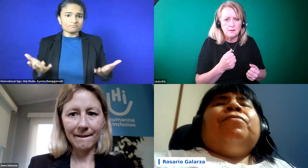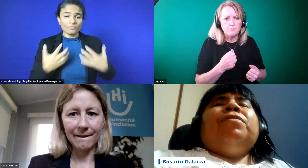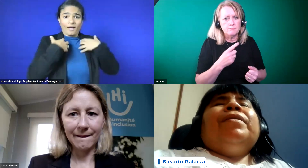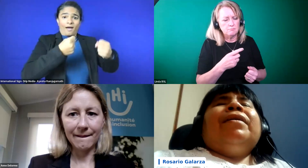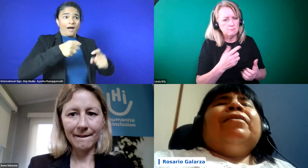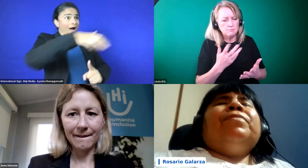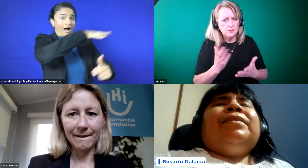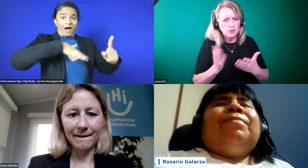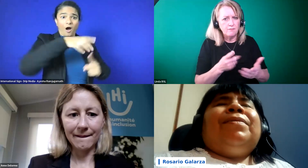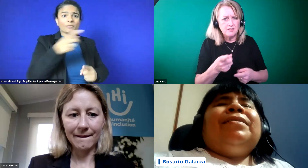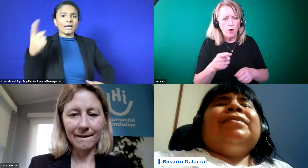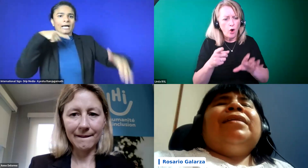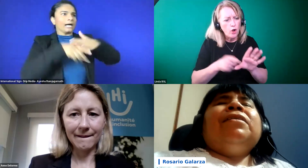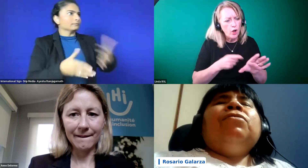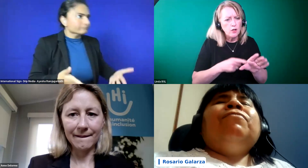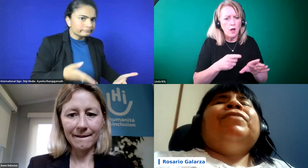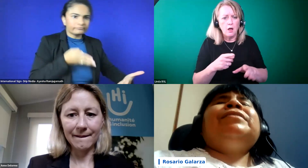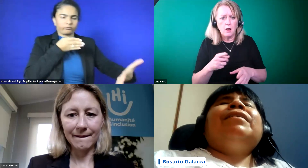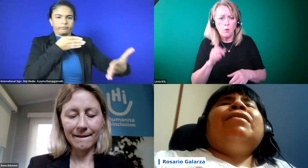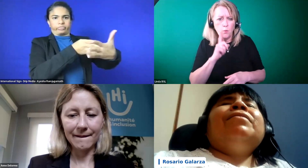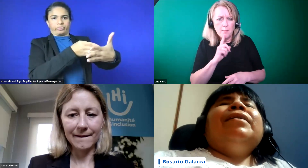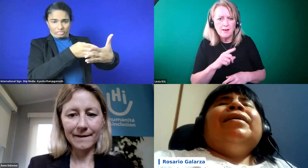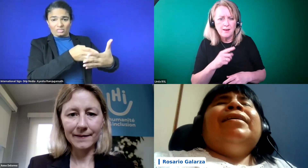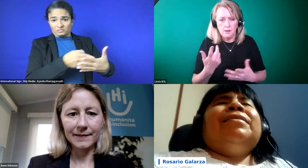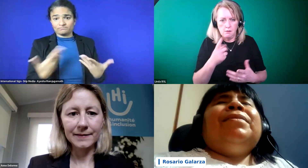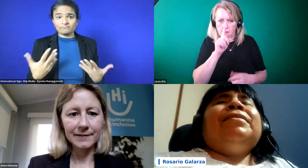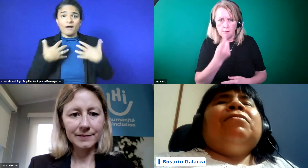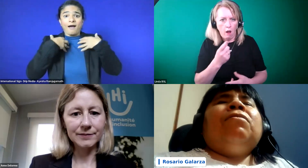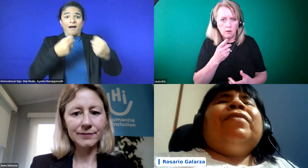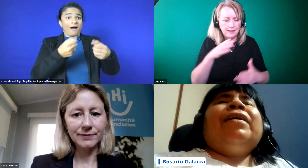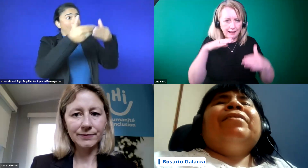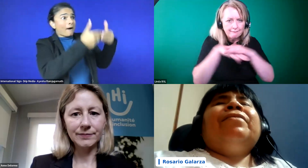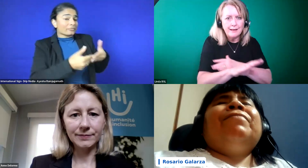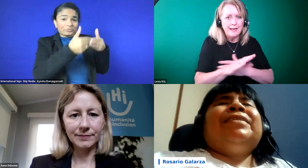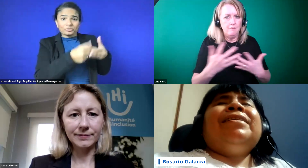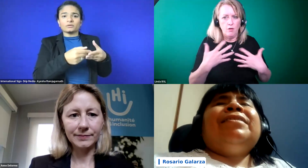SRHR for women and girls with disabilities can include physical inaccessibility of